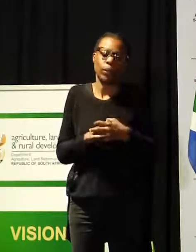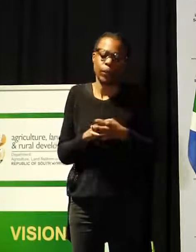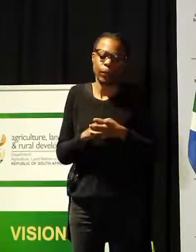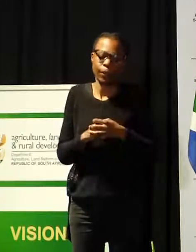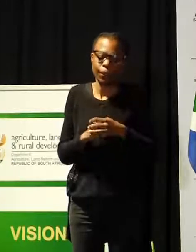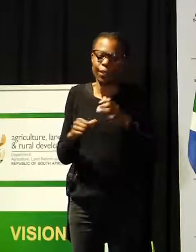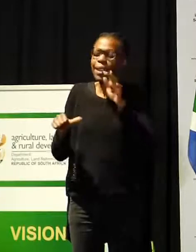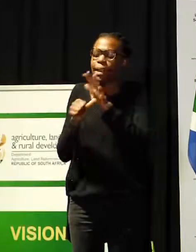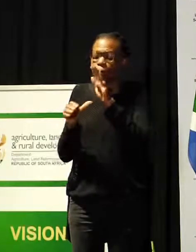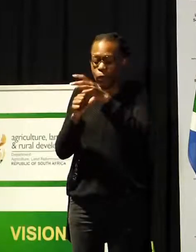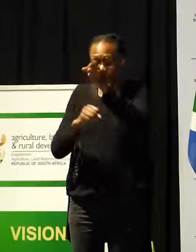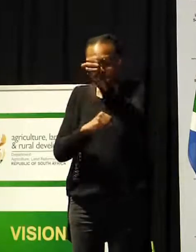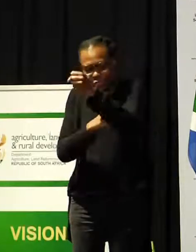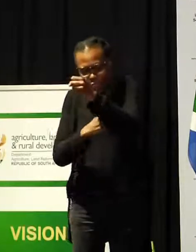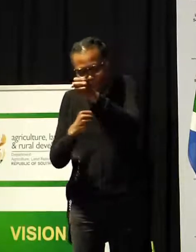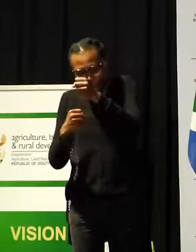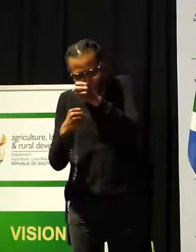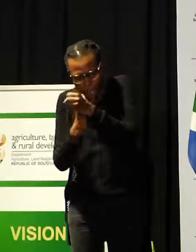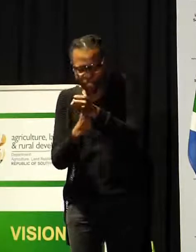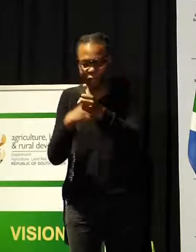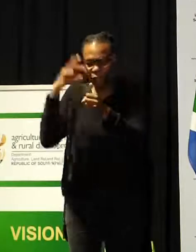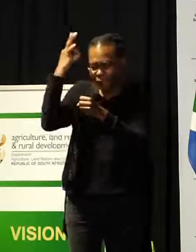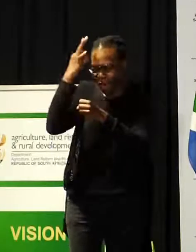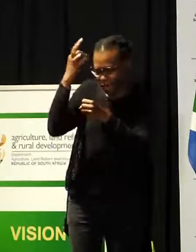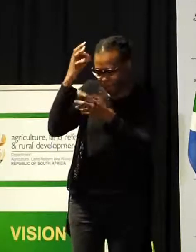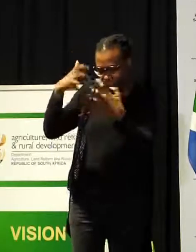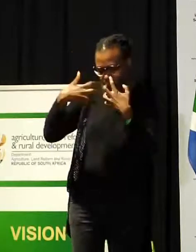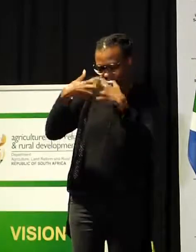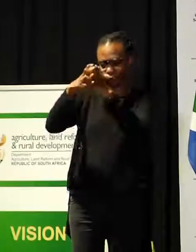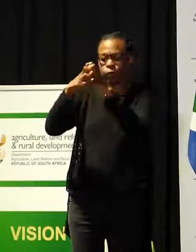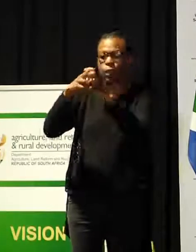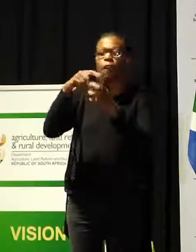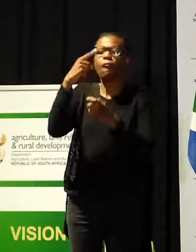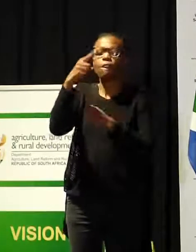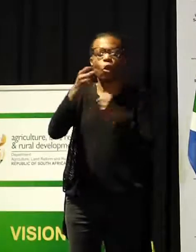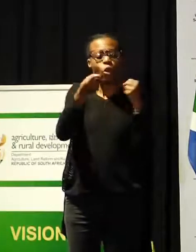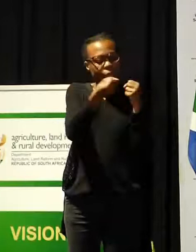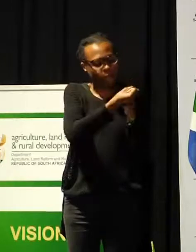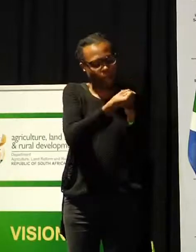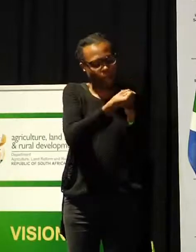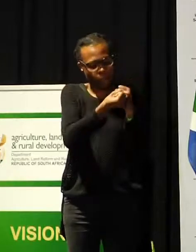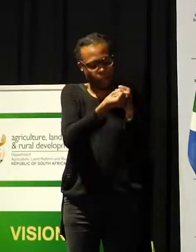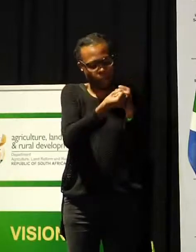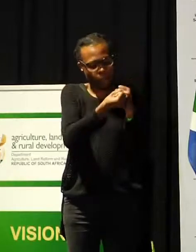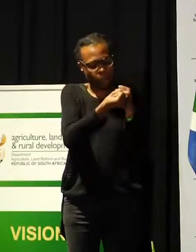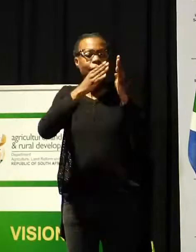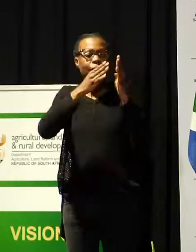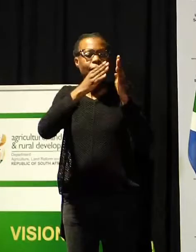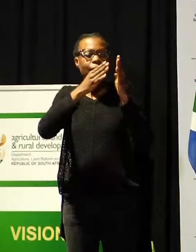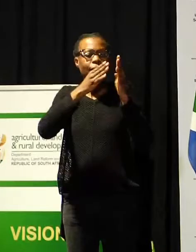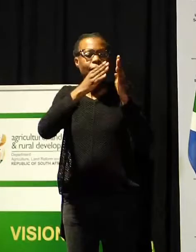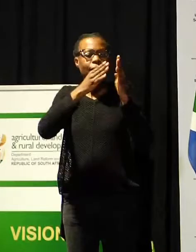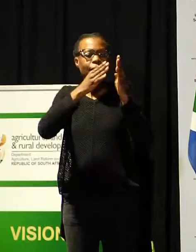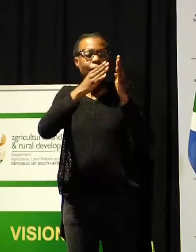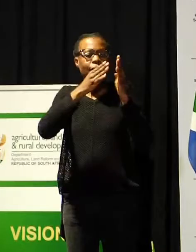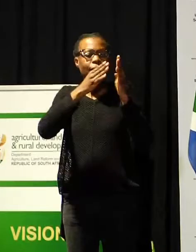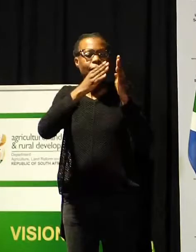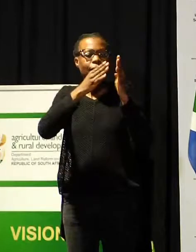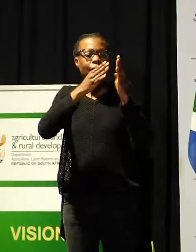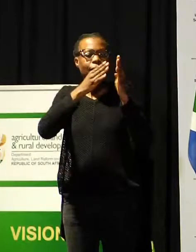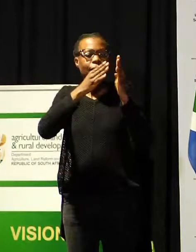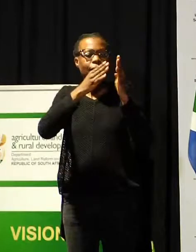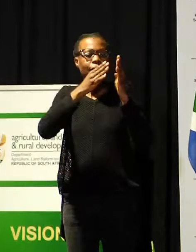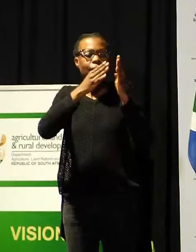administration structures must be established by the state to support the communities in land administration and management to such